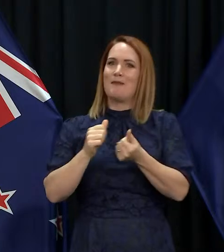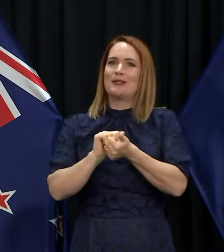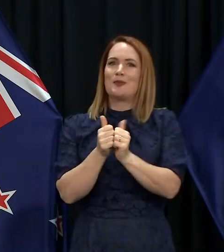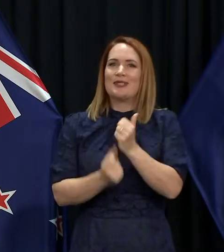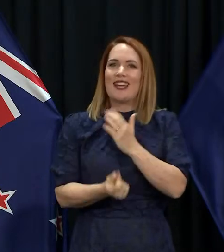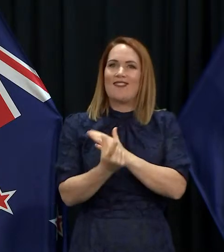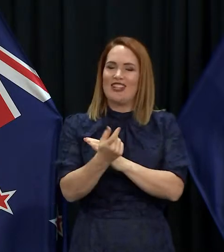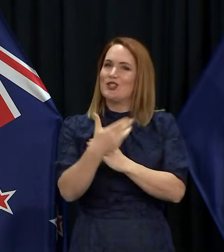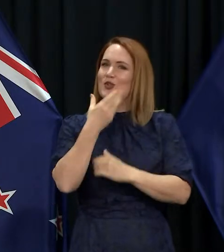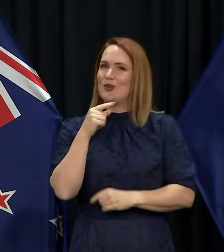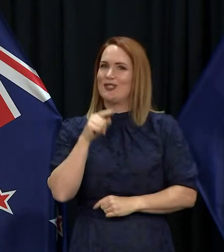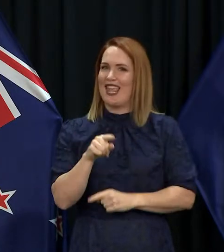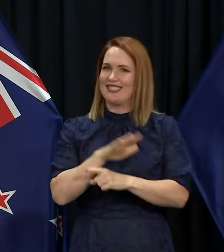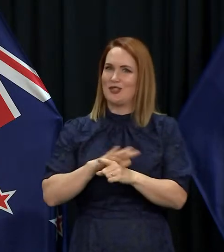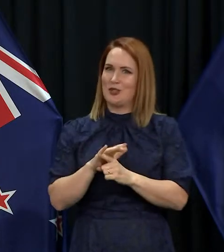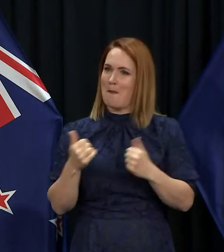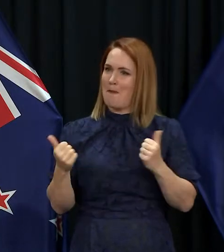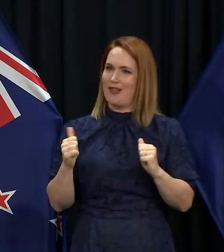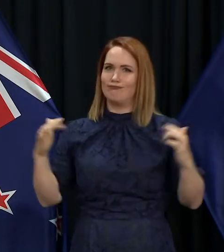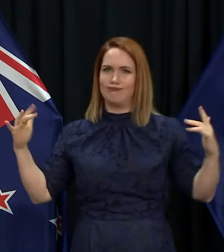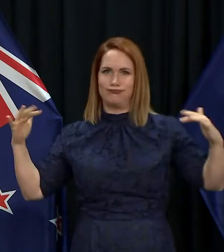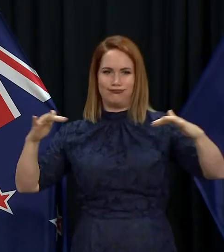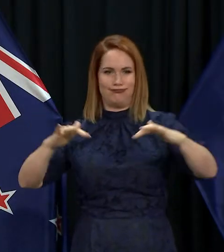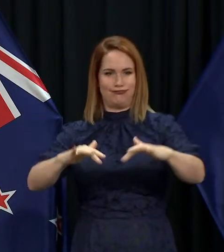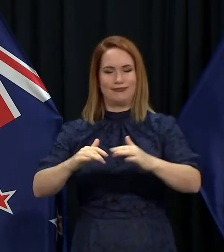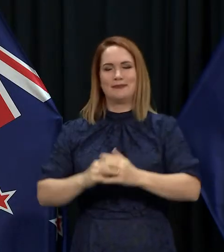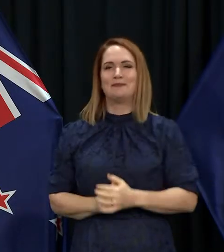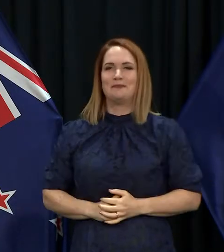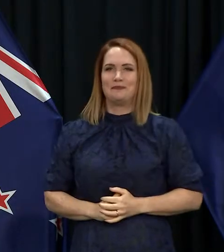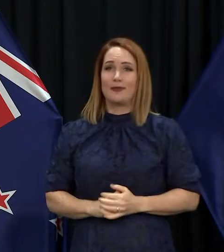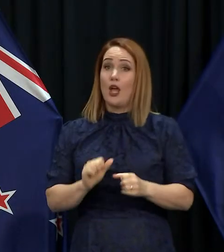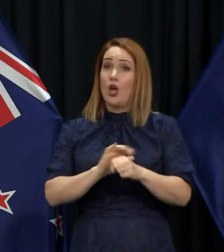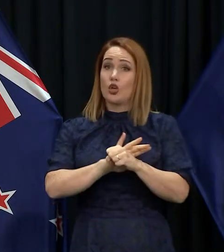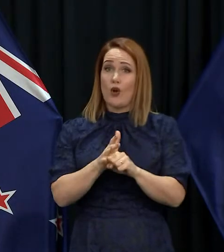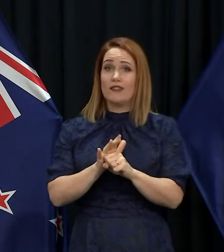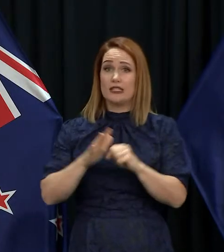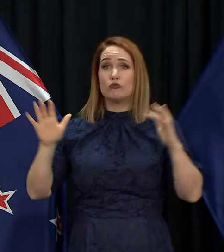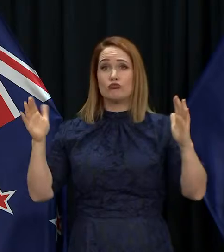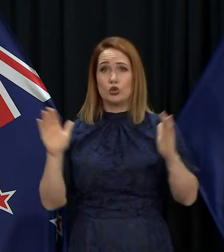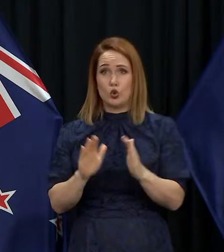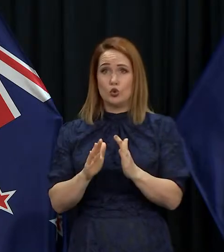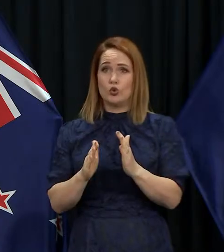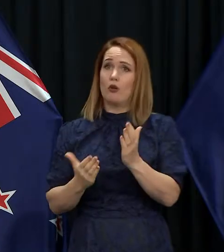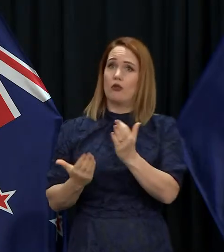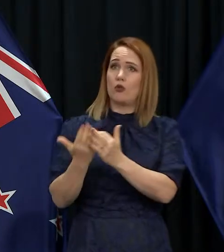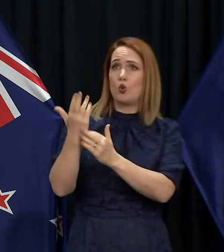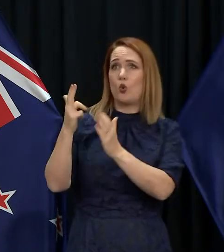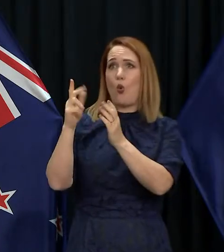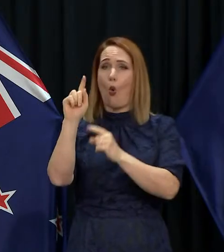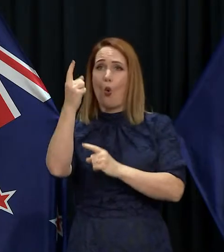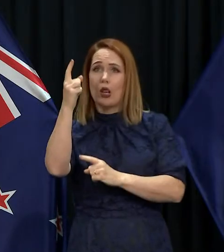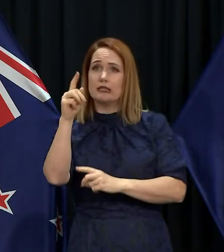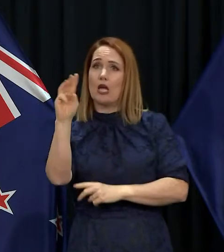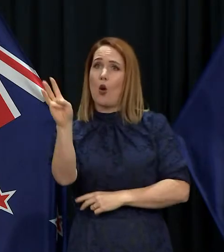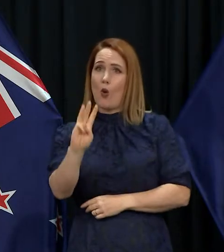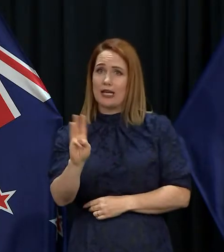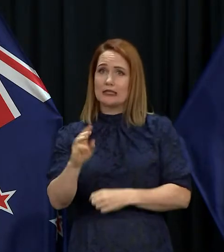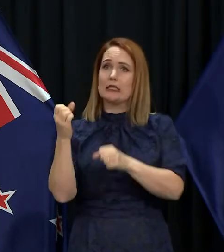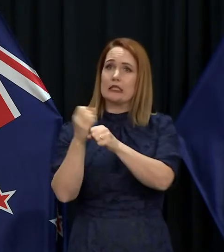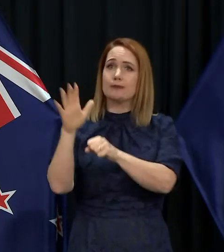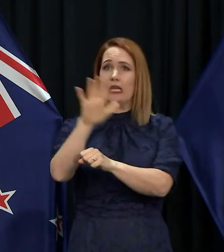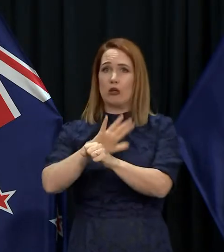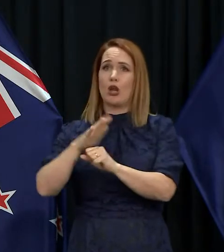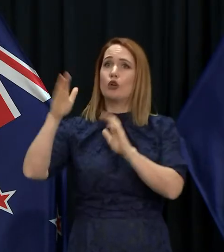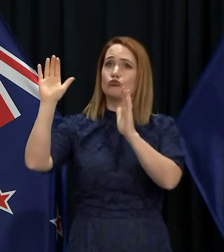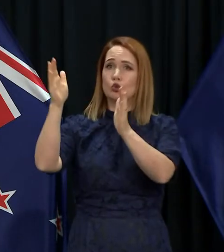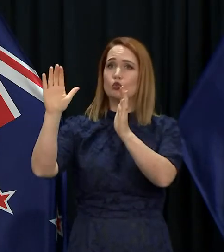change. But while case numbers are dropping in some parts of the country, such as Auckland, Wellington and Tairawhiti,